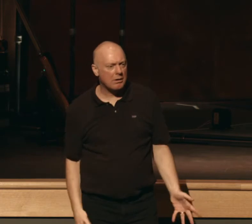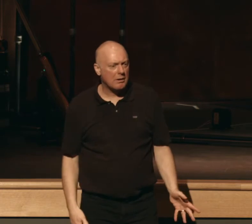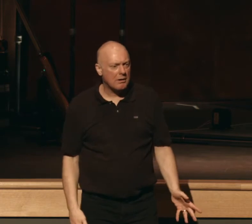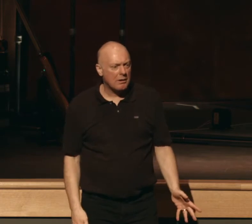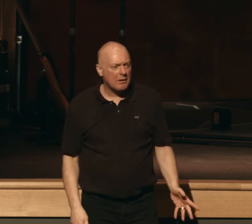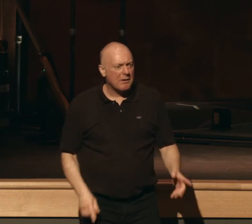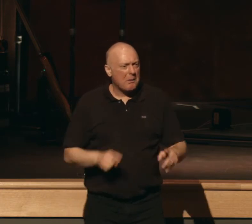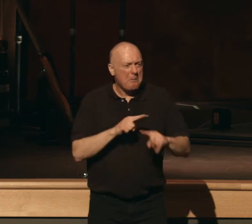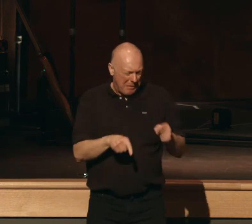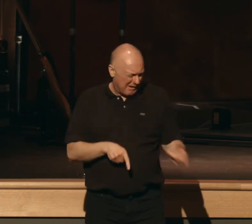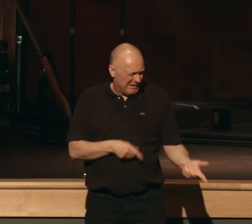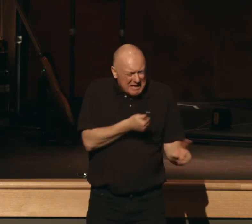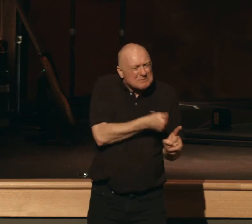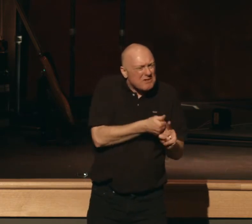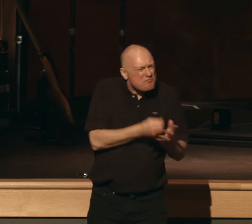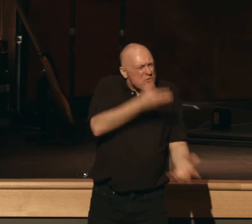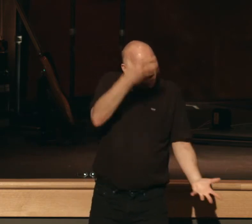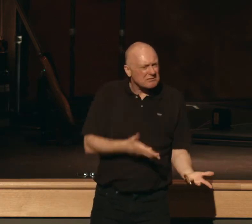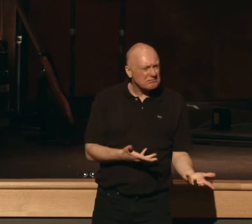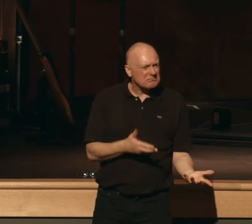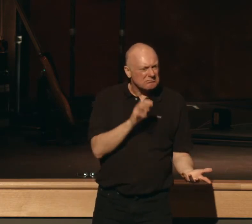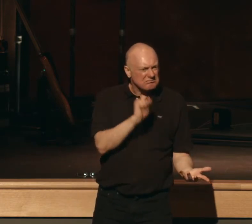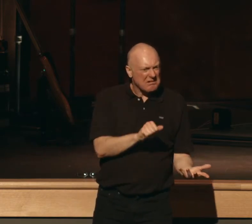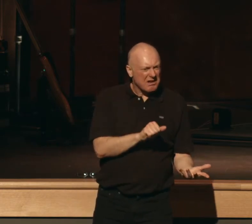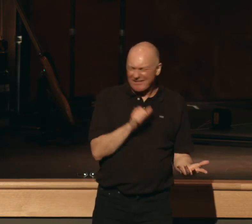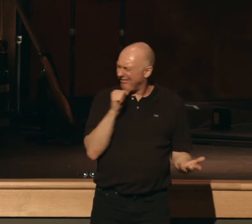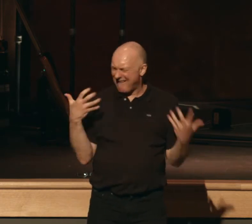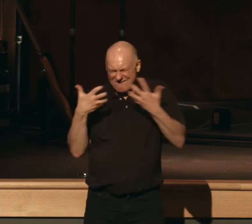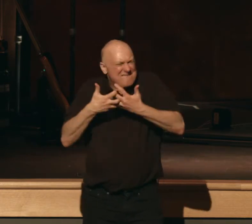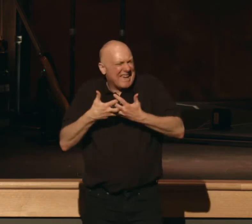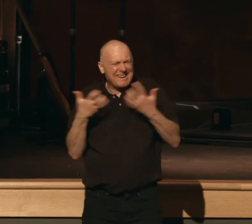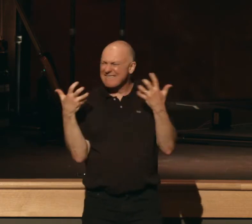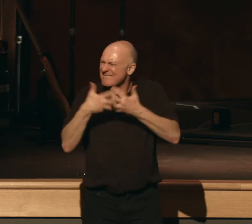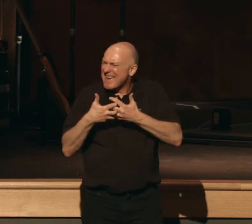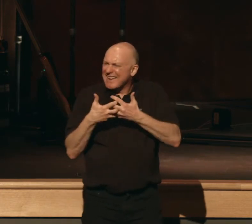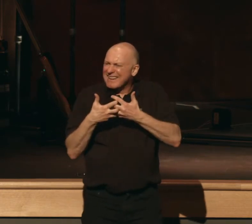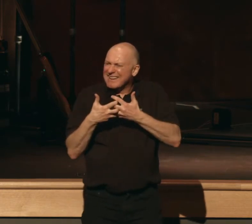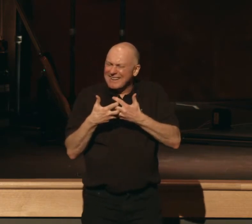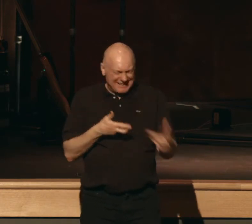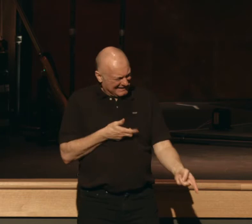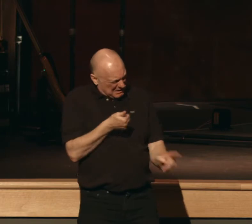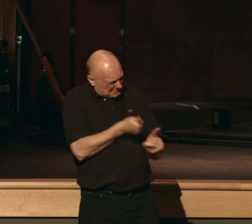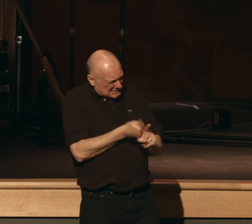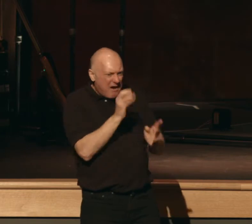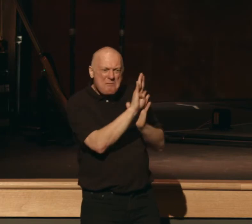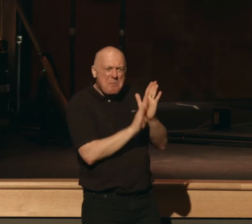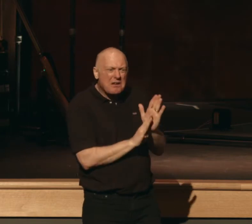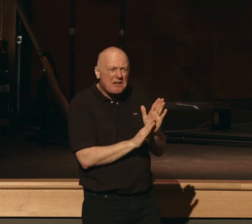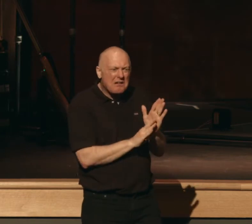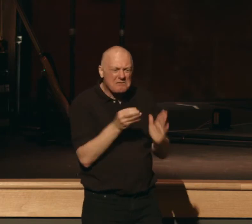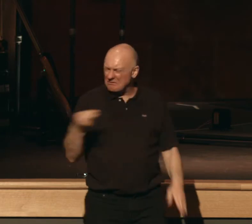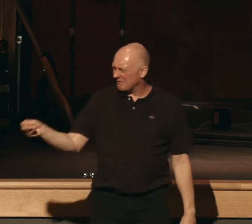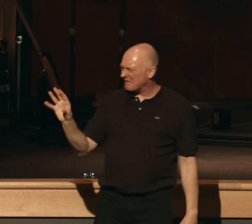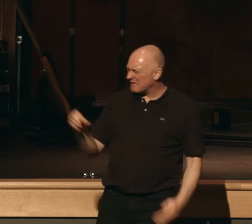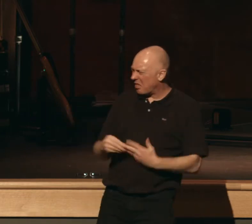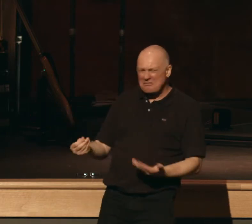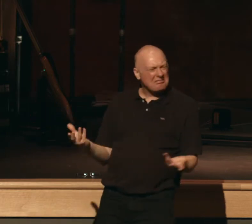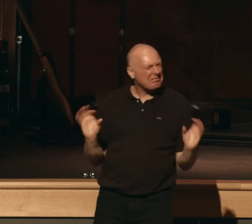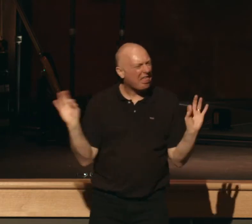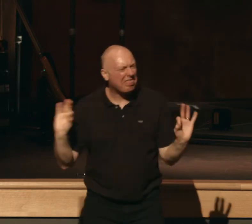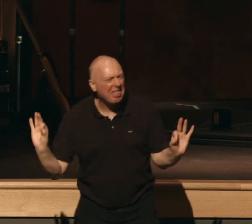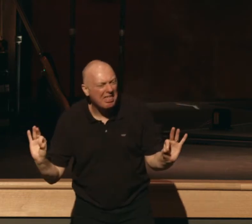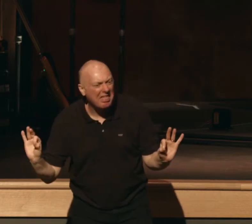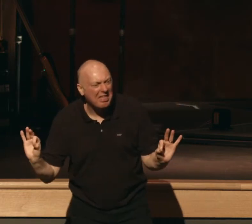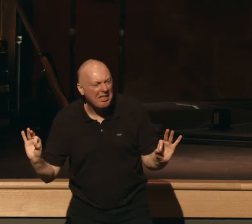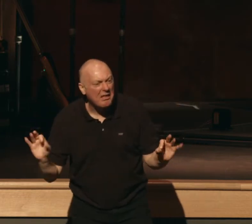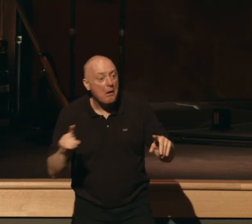giving according to their wealth, because they would not be giving in a way that's representative of their wealth.